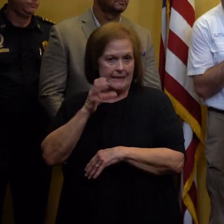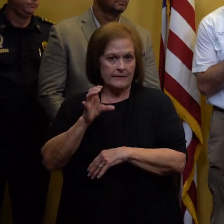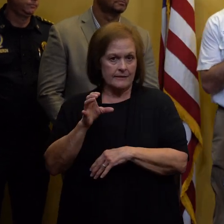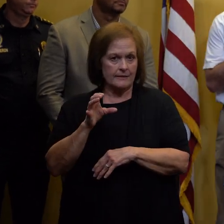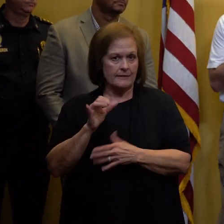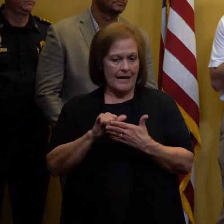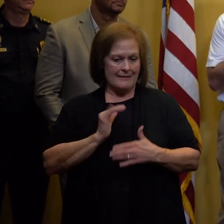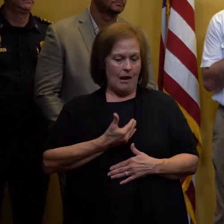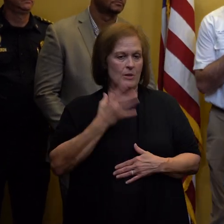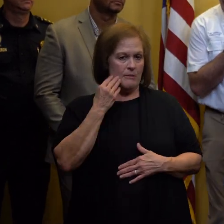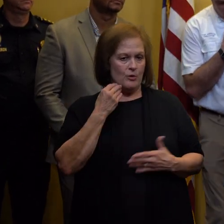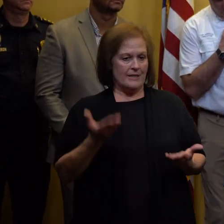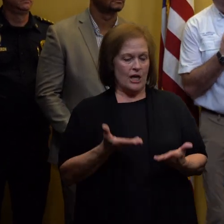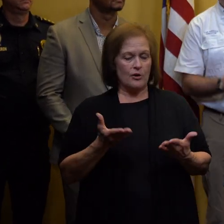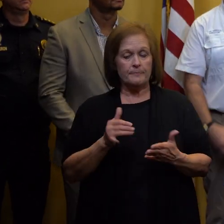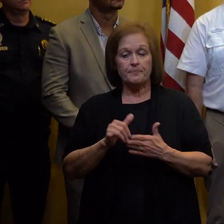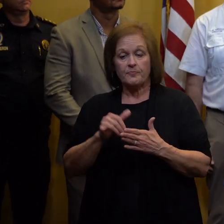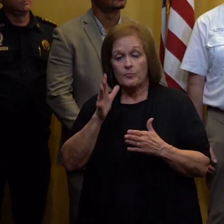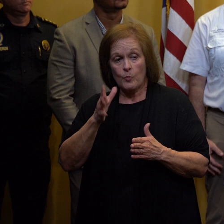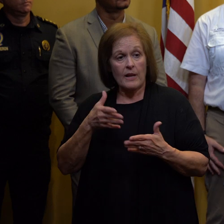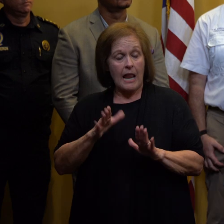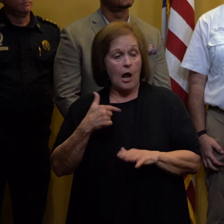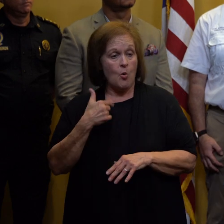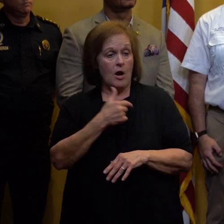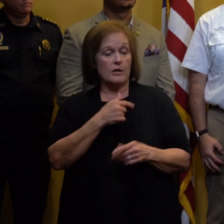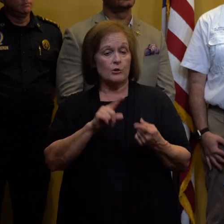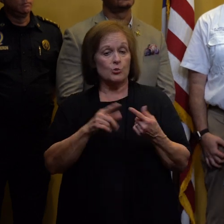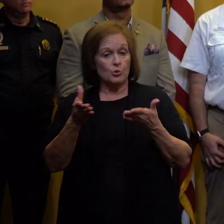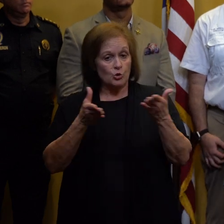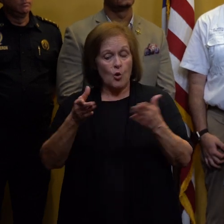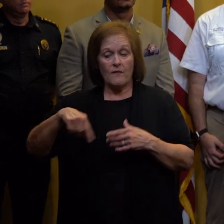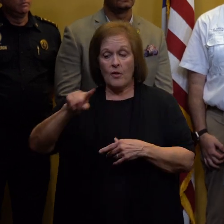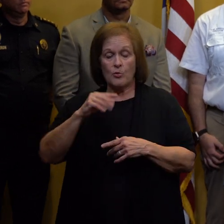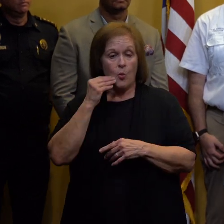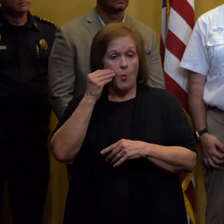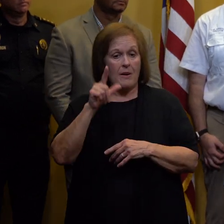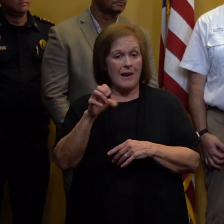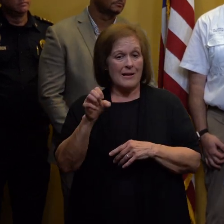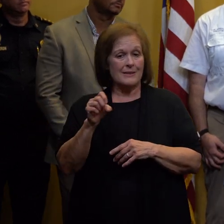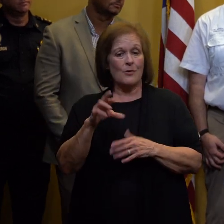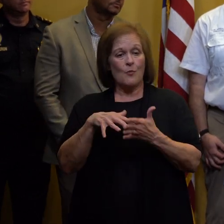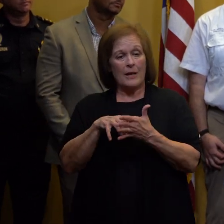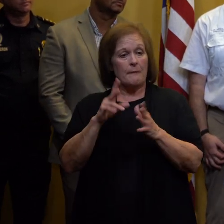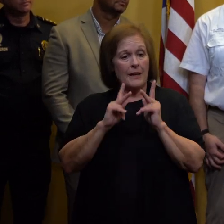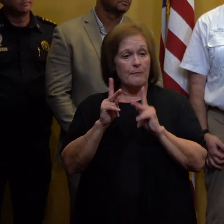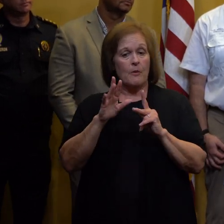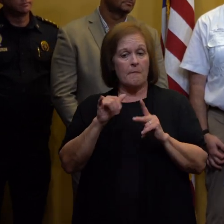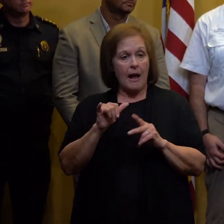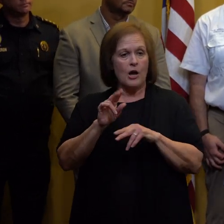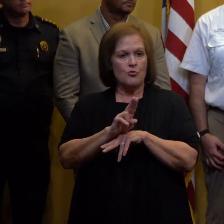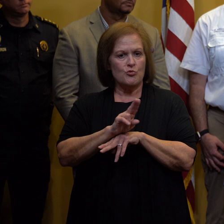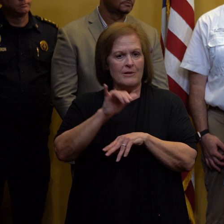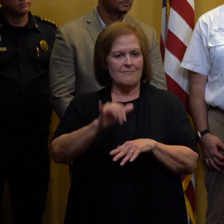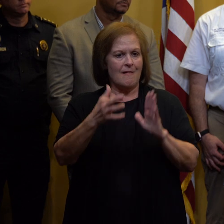protocols. This will allow us, as Colin alluded to serve the vulnerable population that are regulated by our ordinance. This is